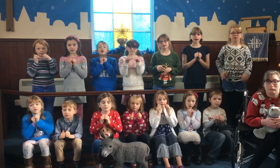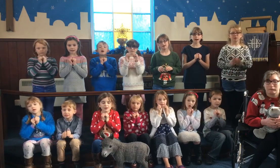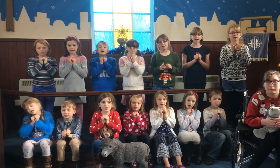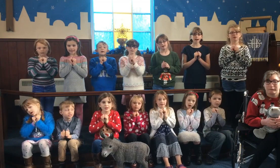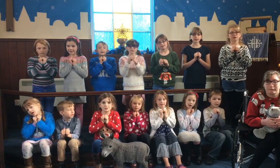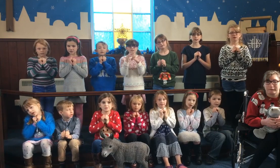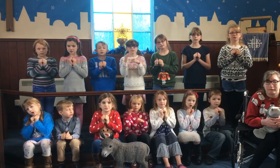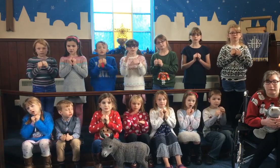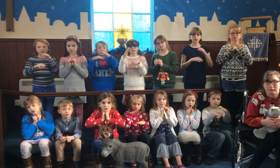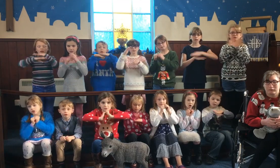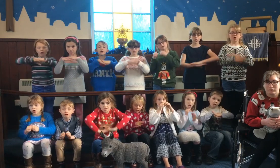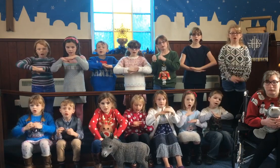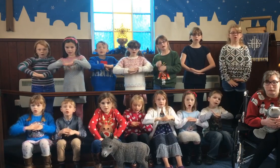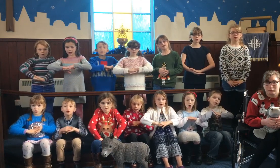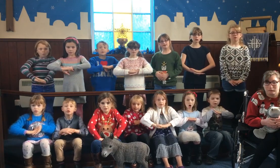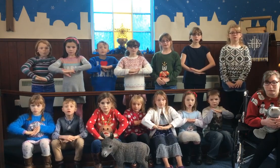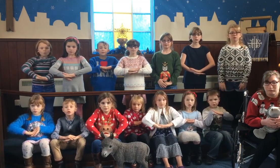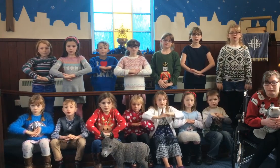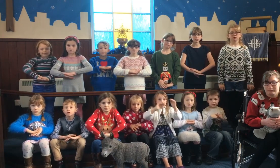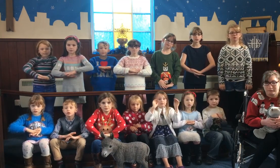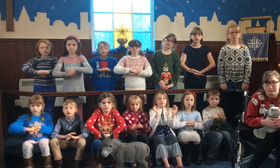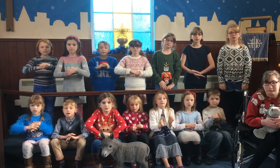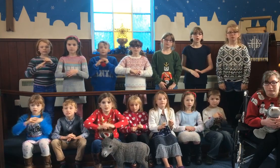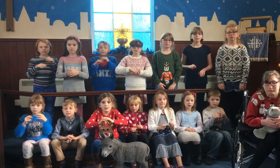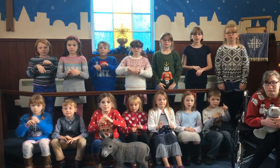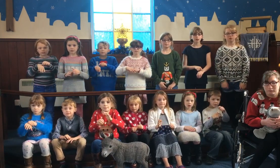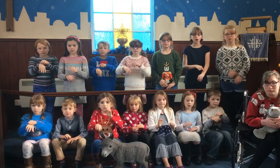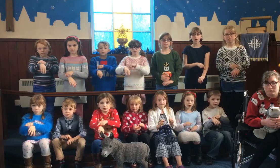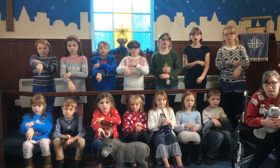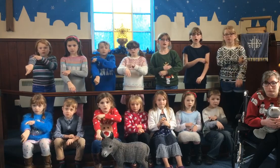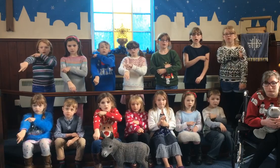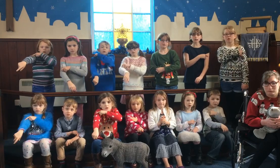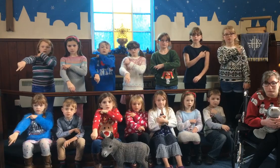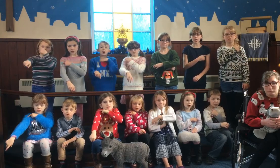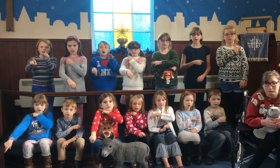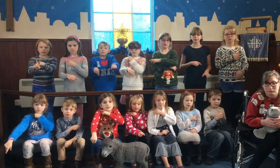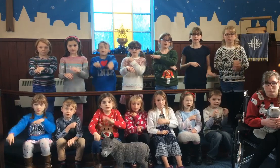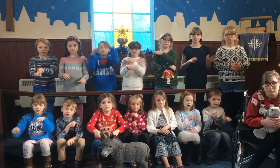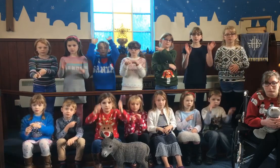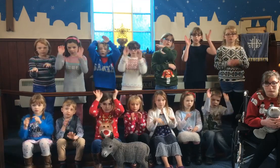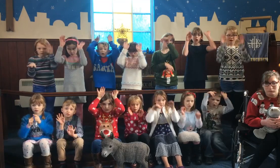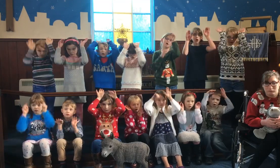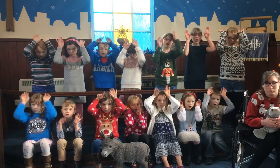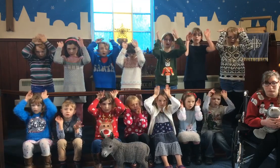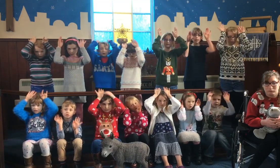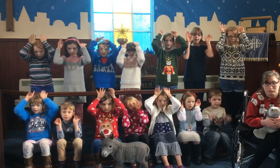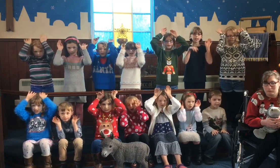precious light. Little long time, little donkey,